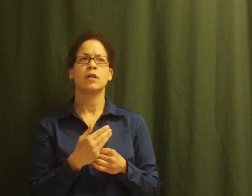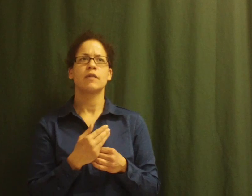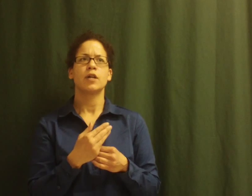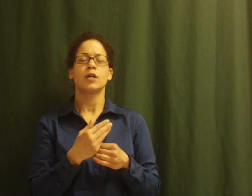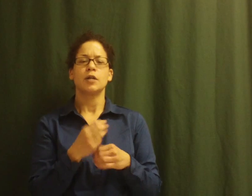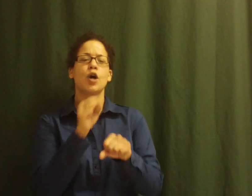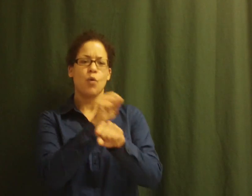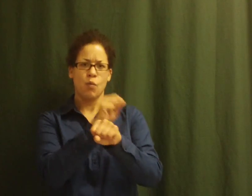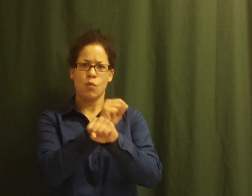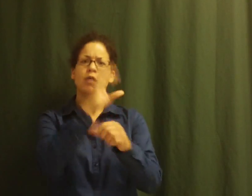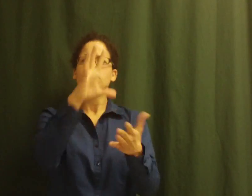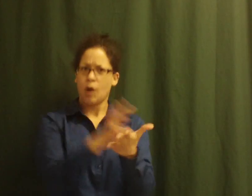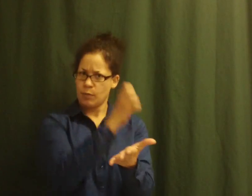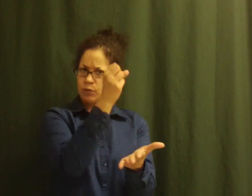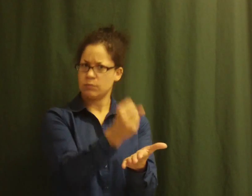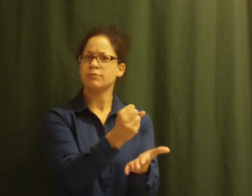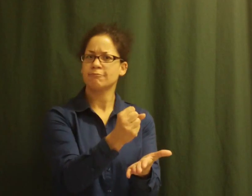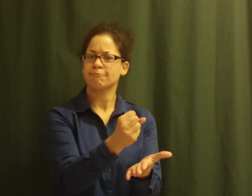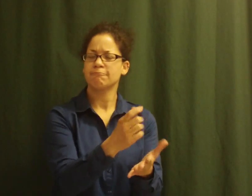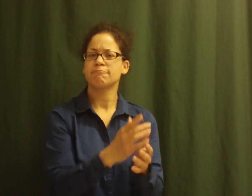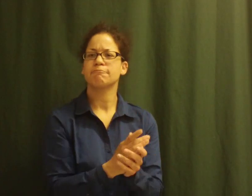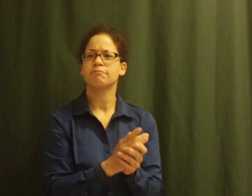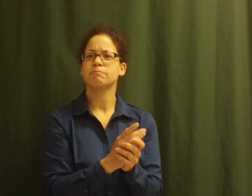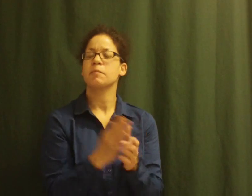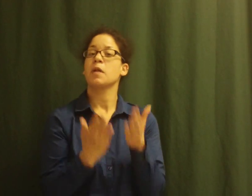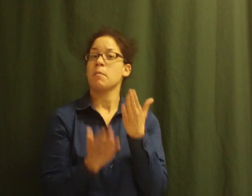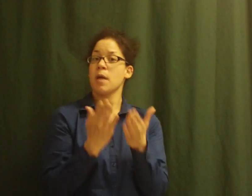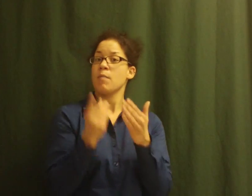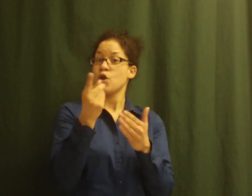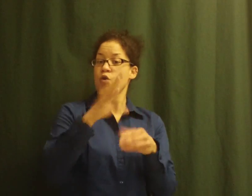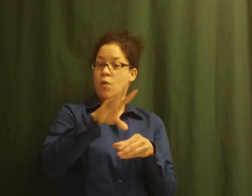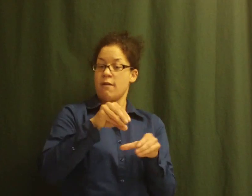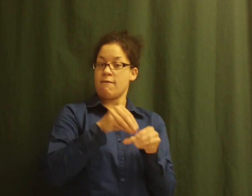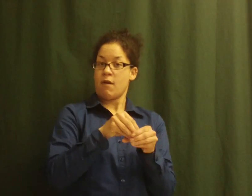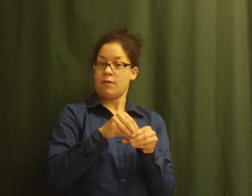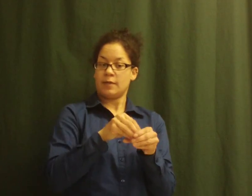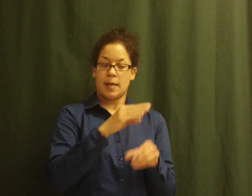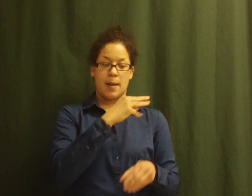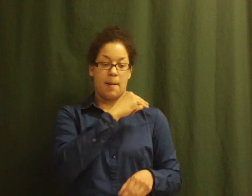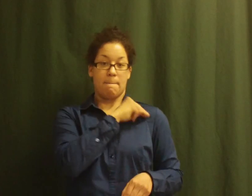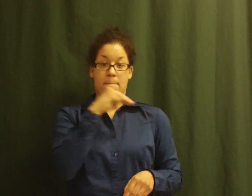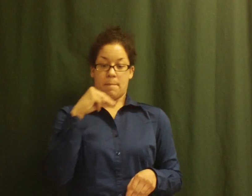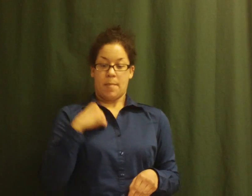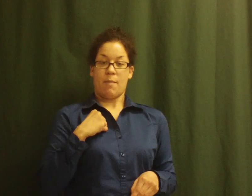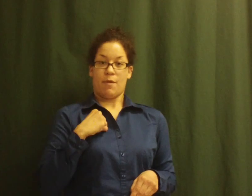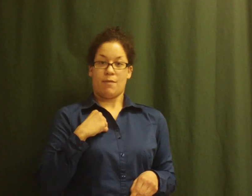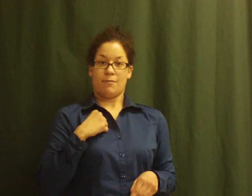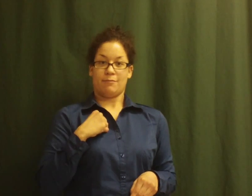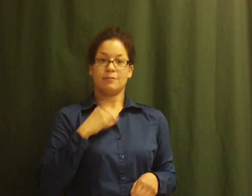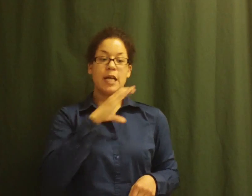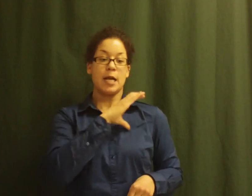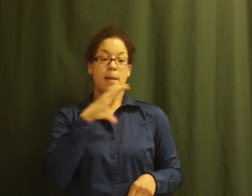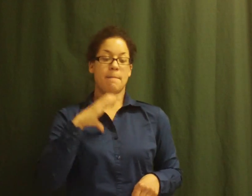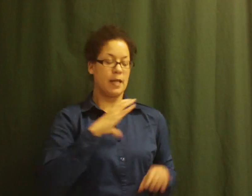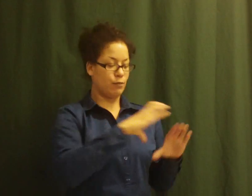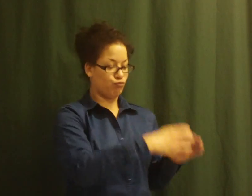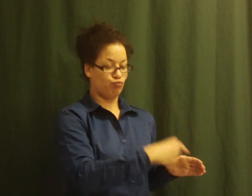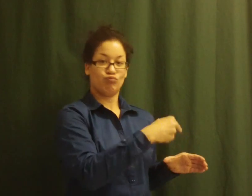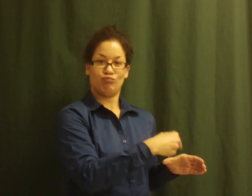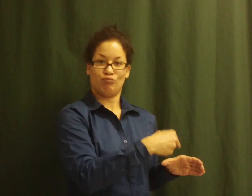You are a member of the committee that will recommend which of 6 applicants to